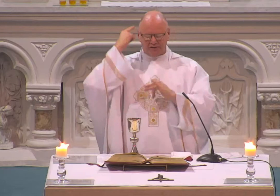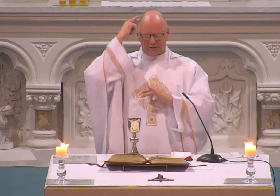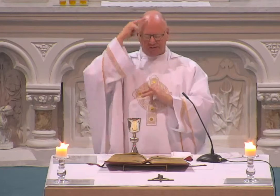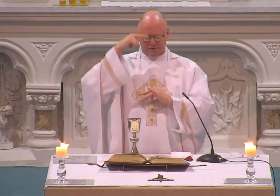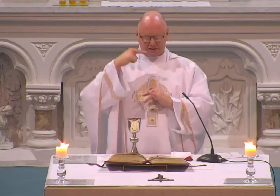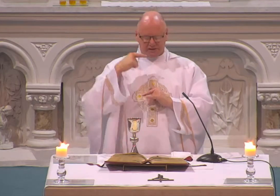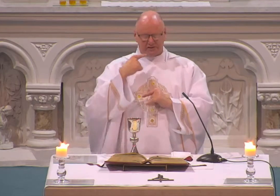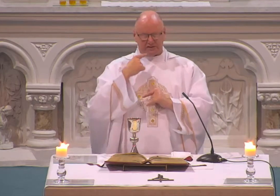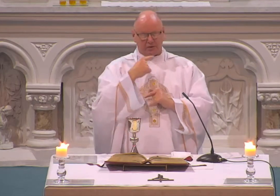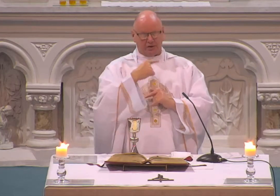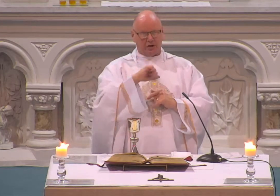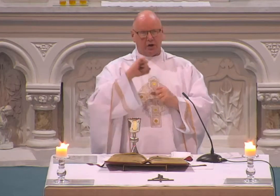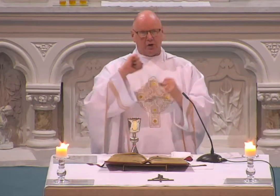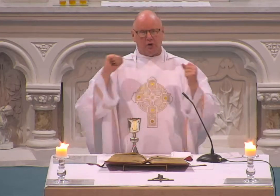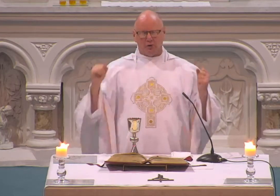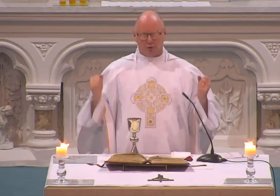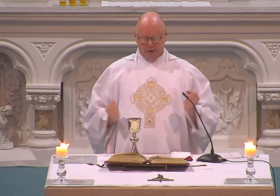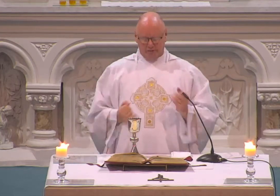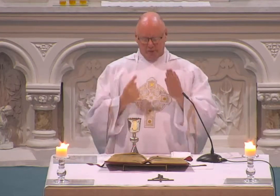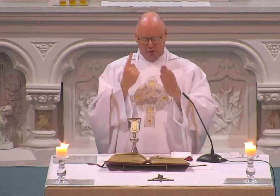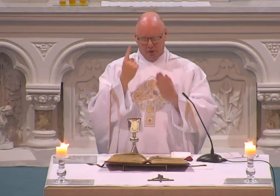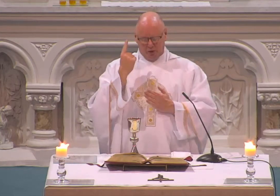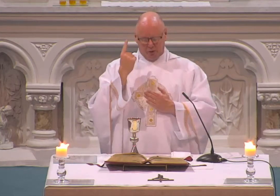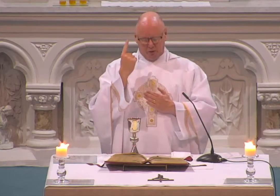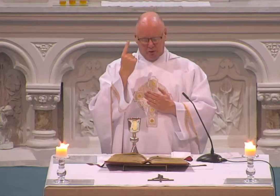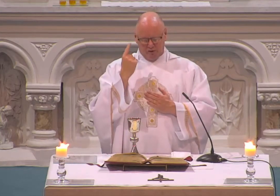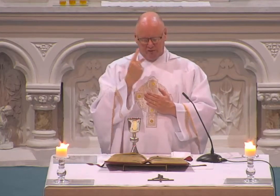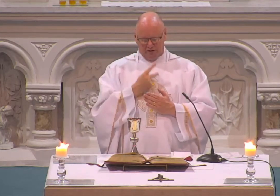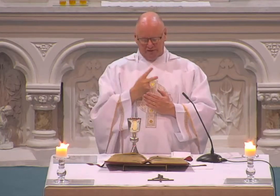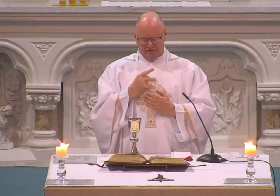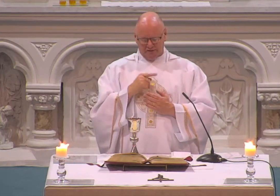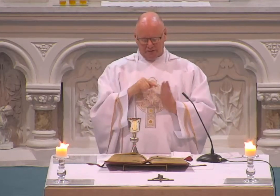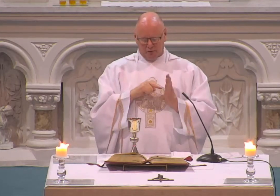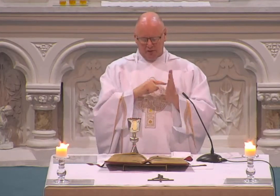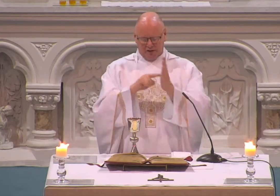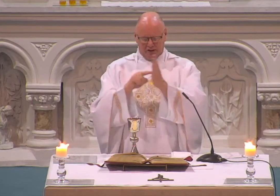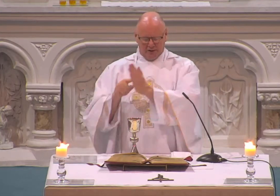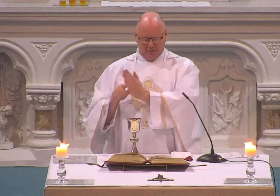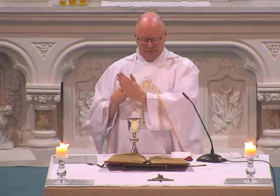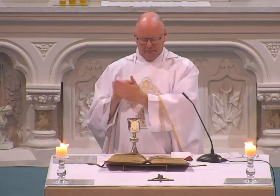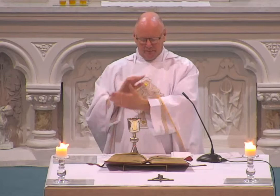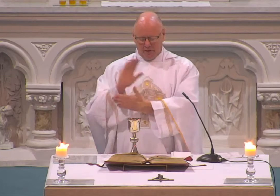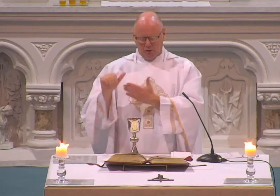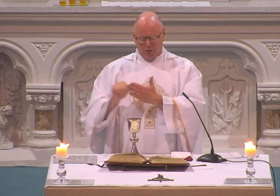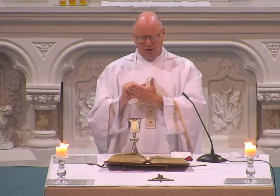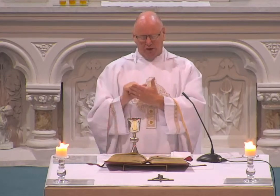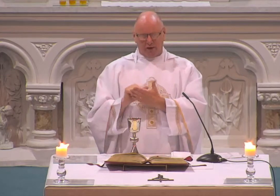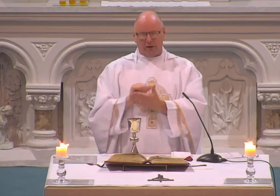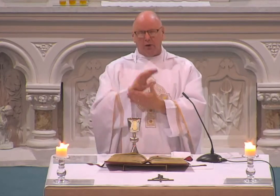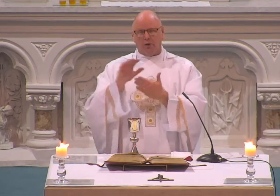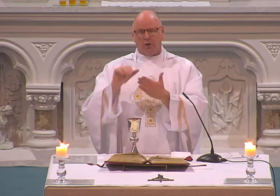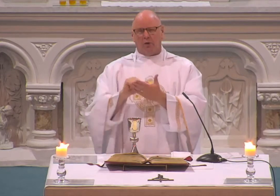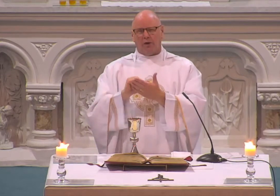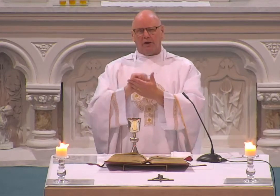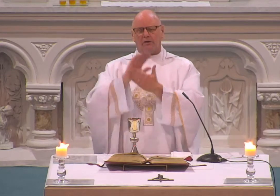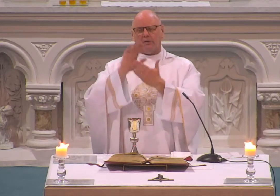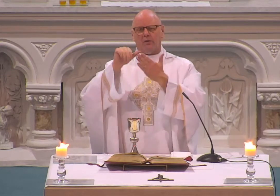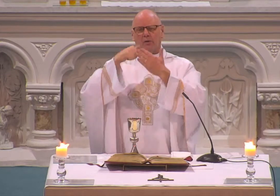and saints, we declare your glory. With one voice, we acclaim, Holy, Holy, Holy